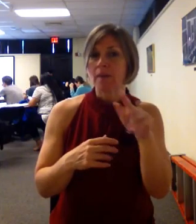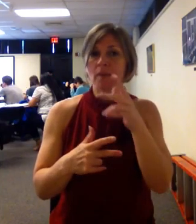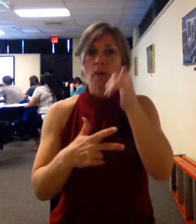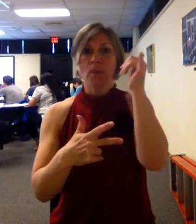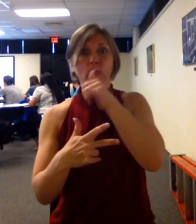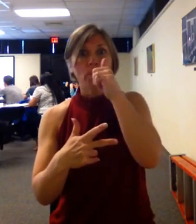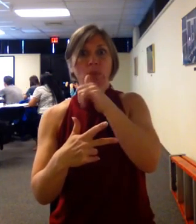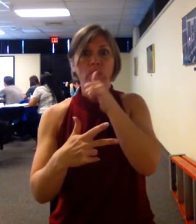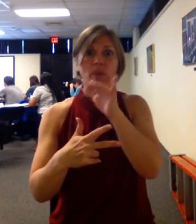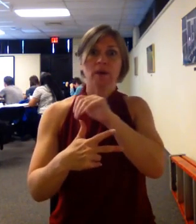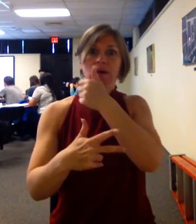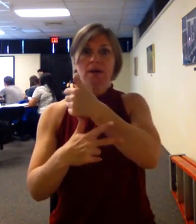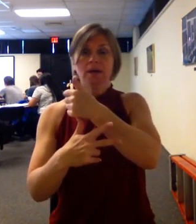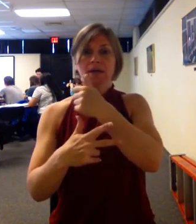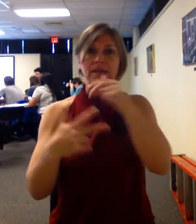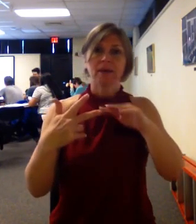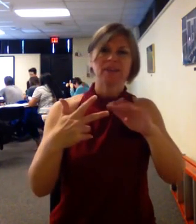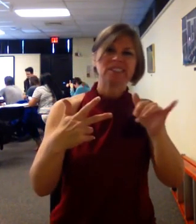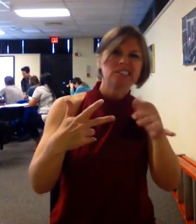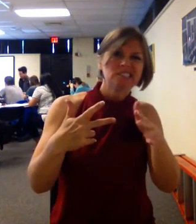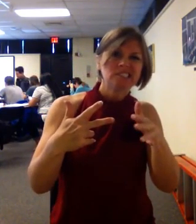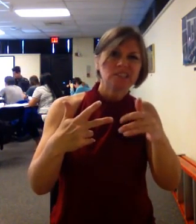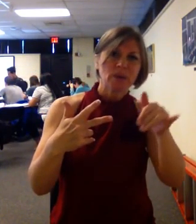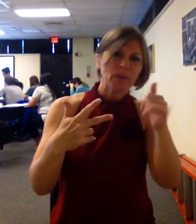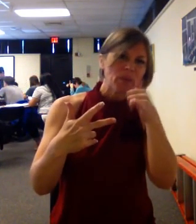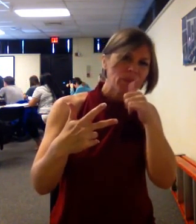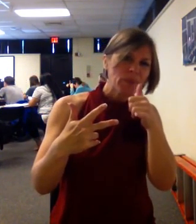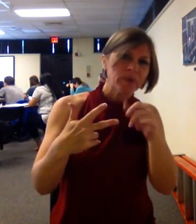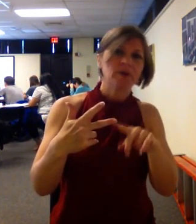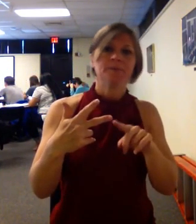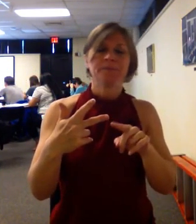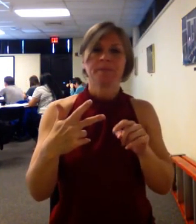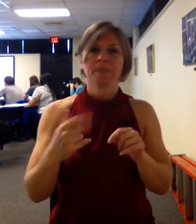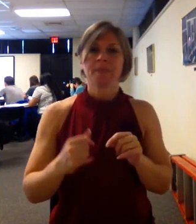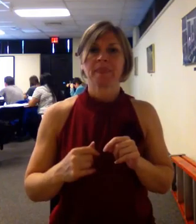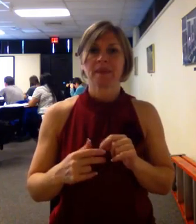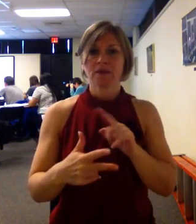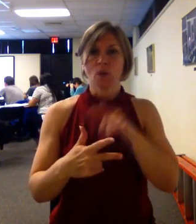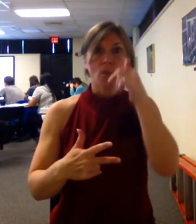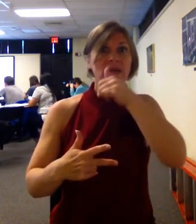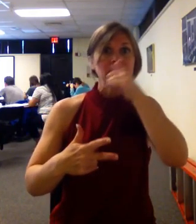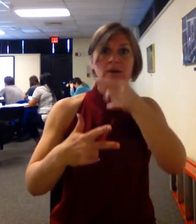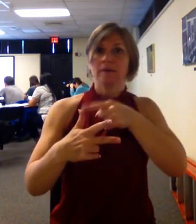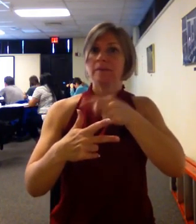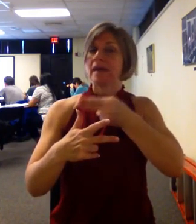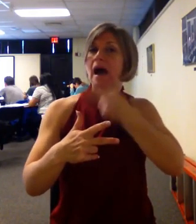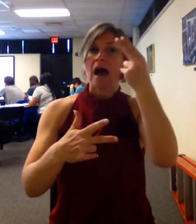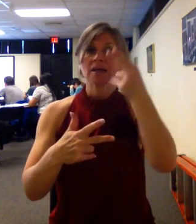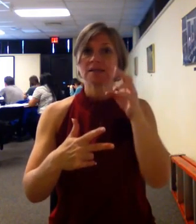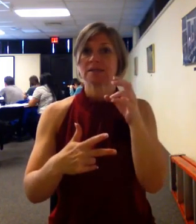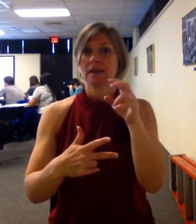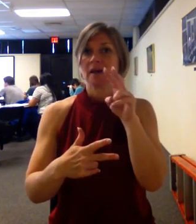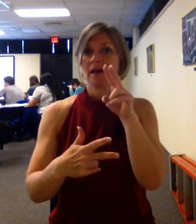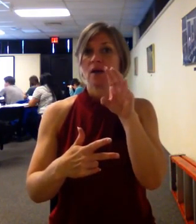risky. So remember, the riskiest one will be the one with the highest coefficient of variation. So